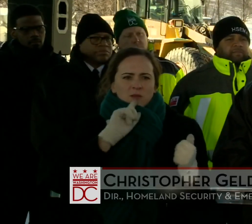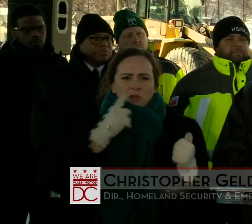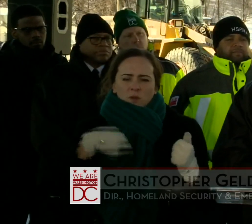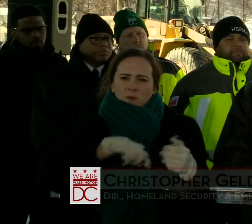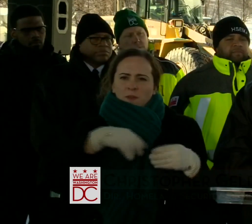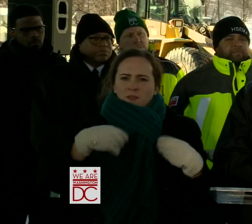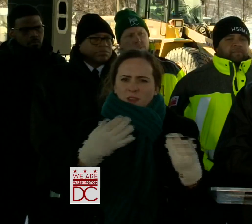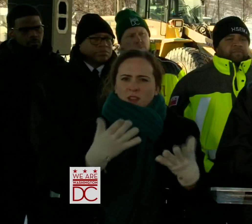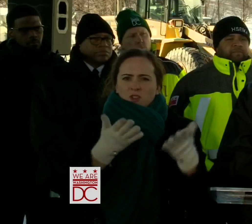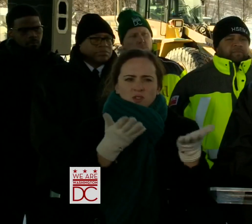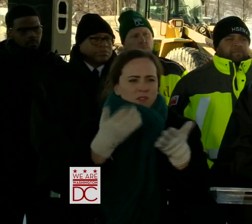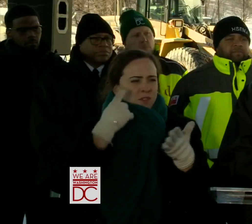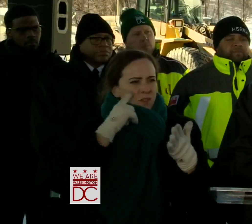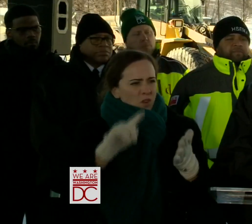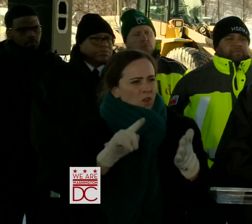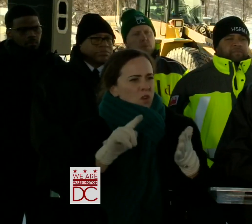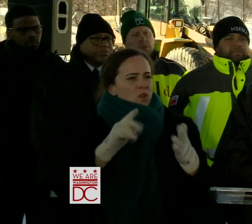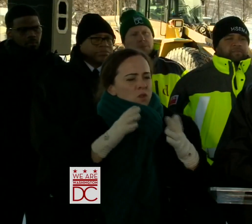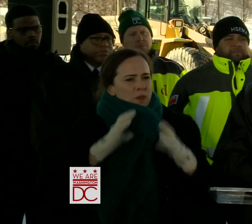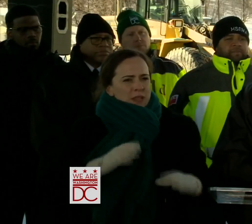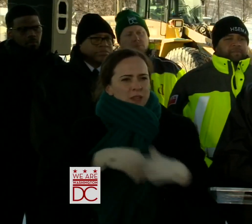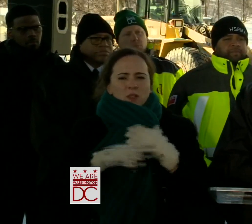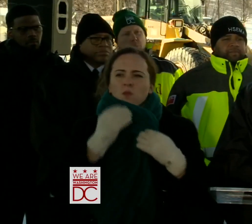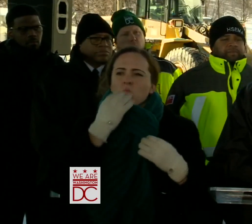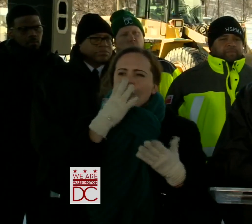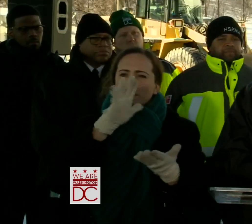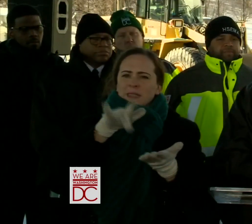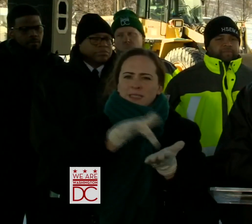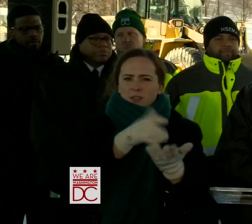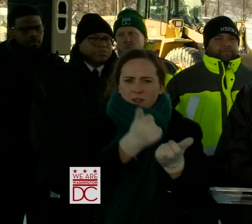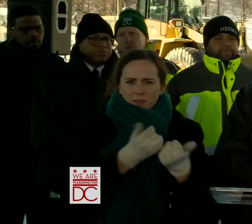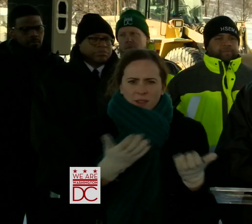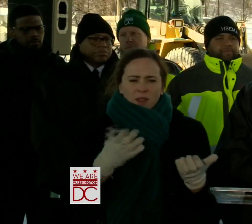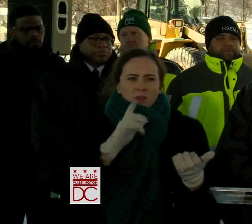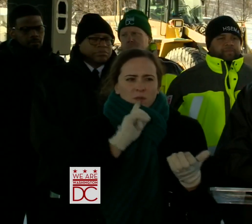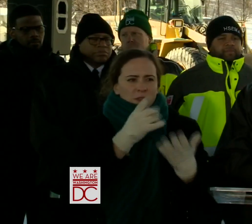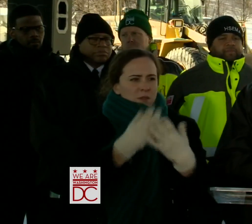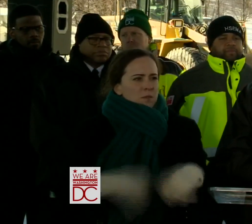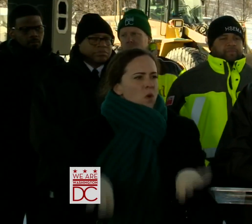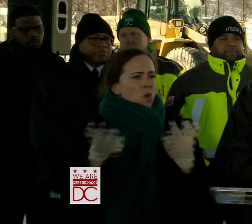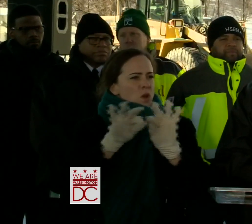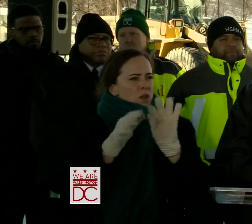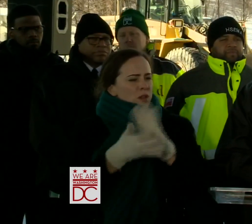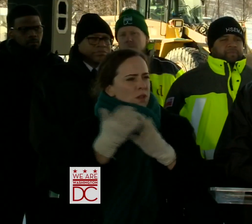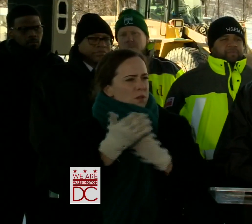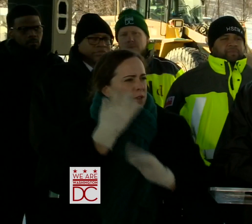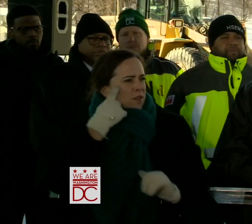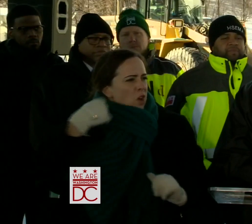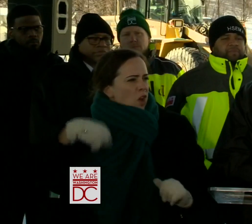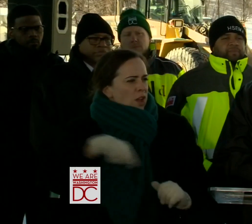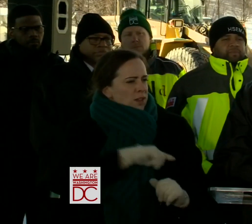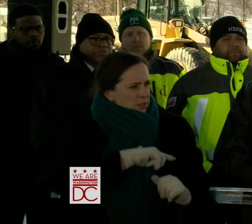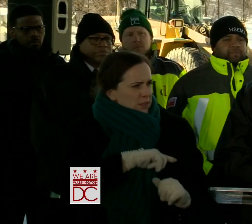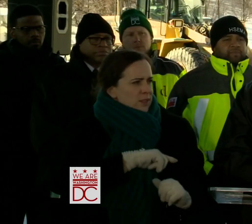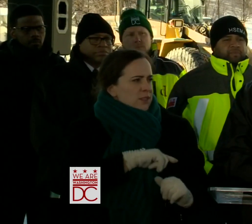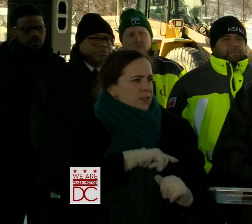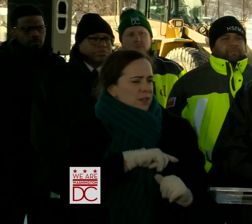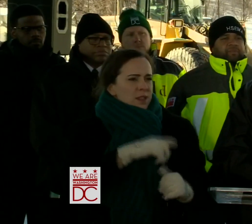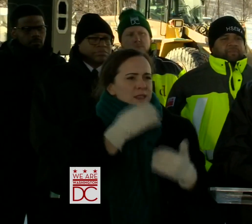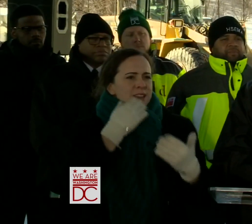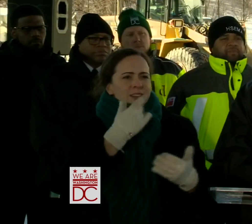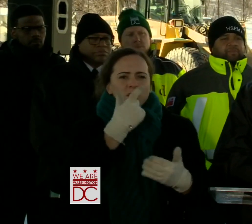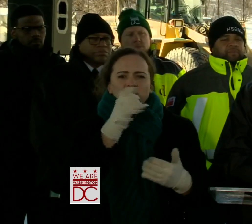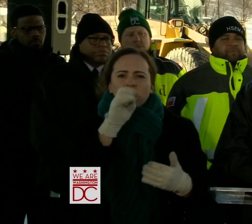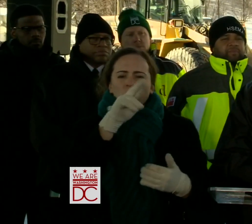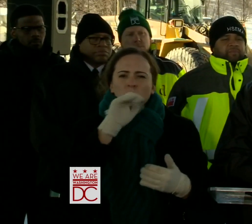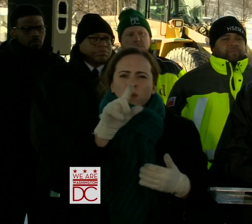provide the services to residents in our warming centers and things like that. So they were a vital operation to us. We're very grateful to General Schwartz for